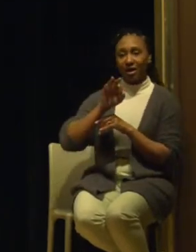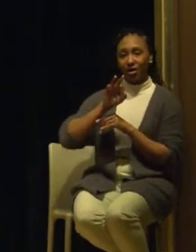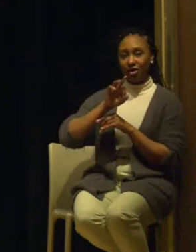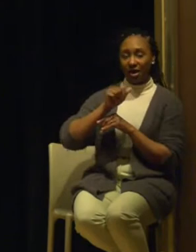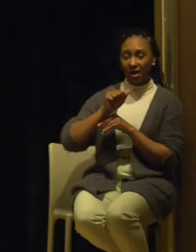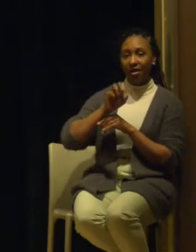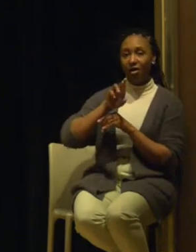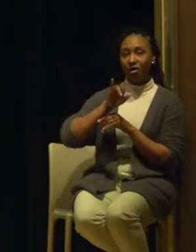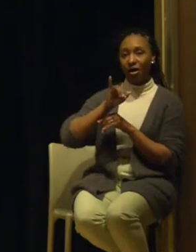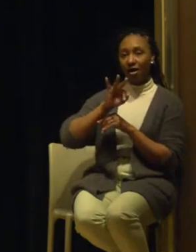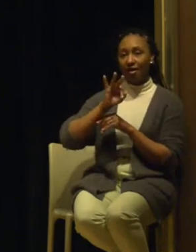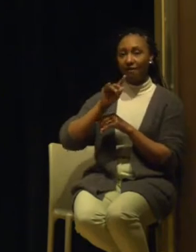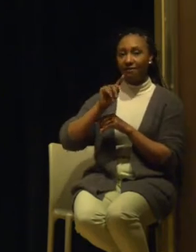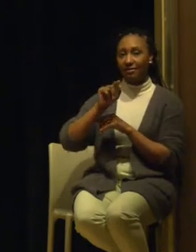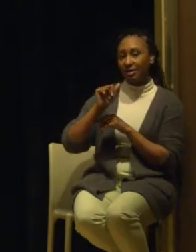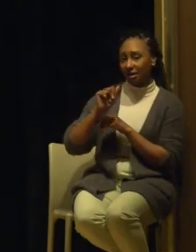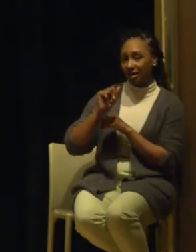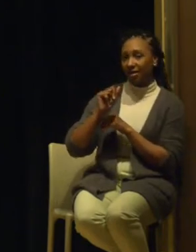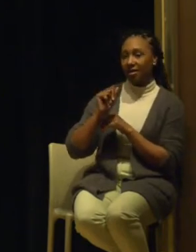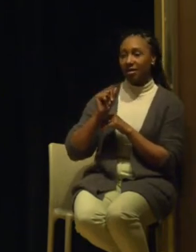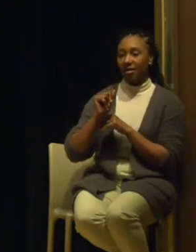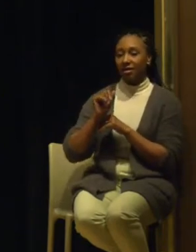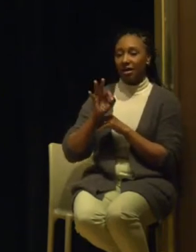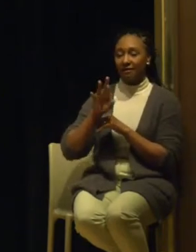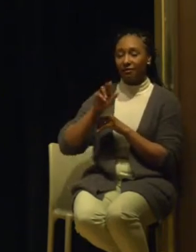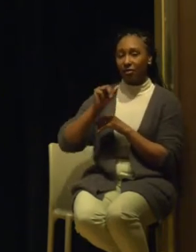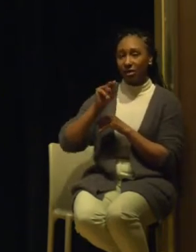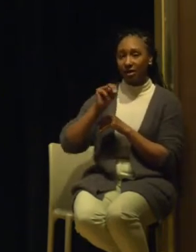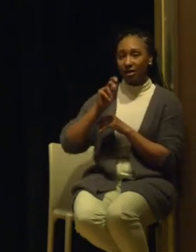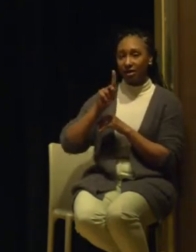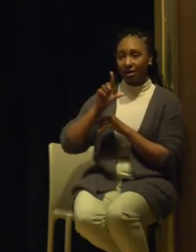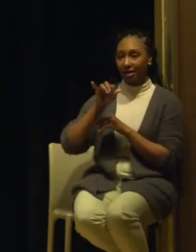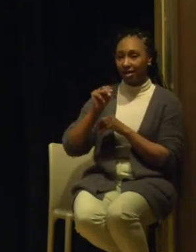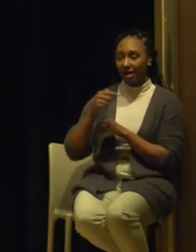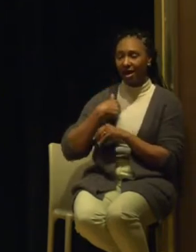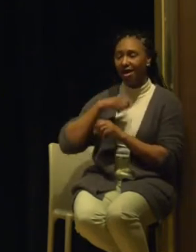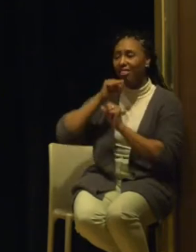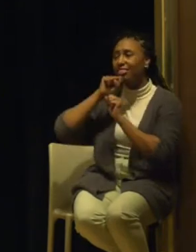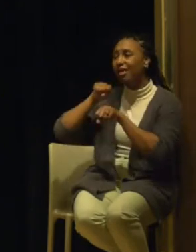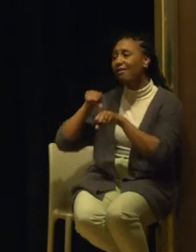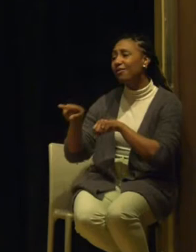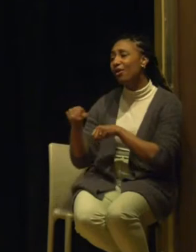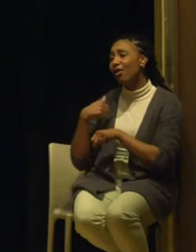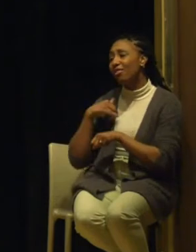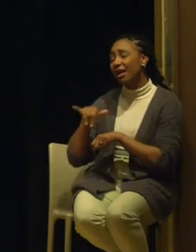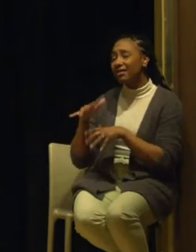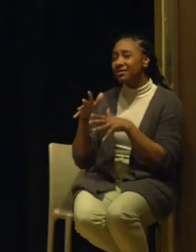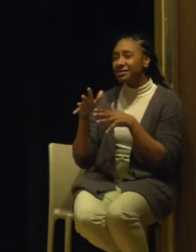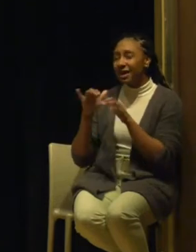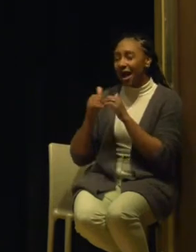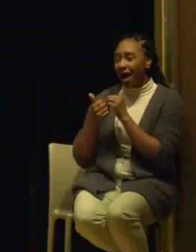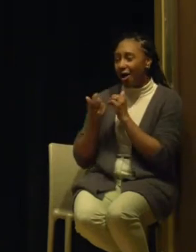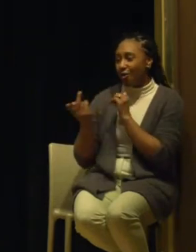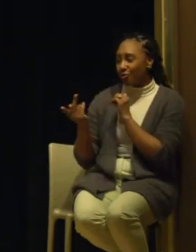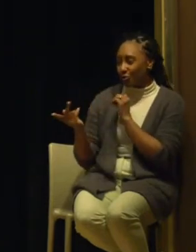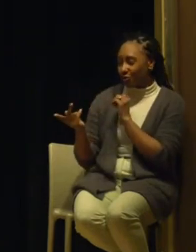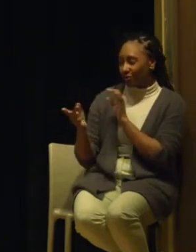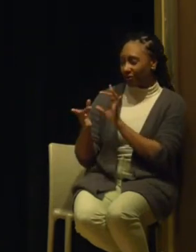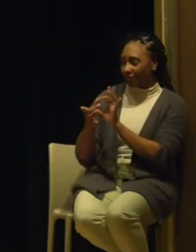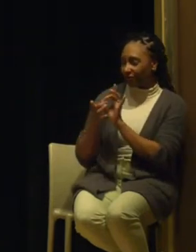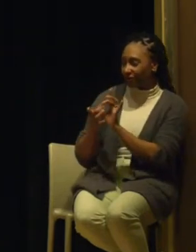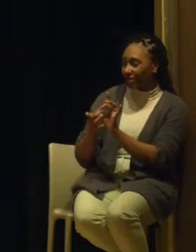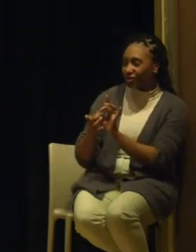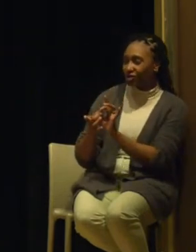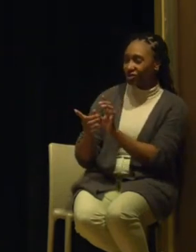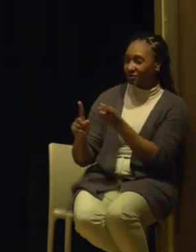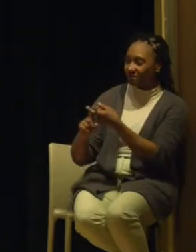question. That was absolutely my favorite chapter. I love Aretha Franklin. Yeah. And just the way you describe their friendship and how it was like this